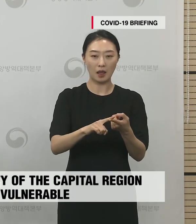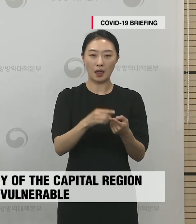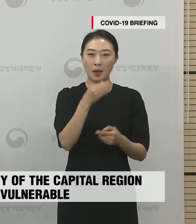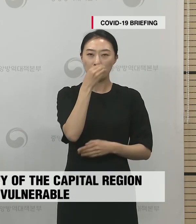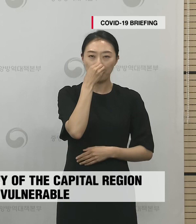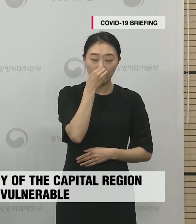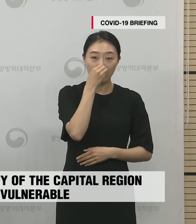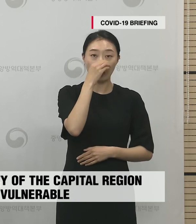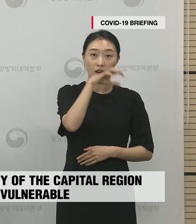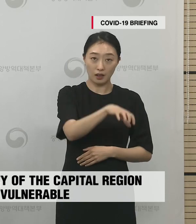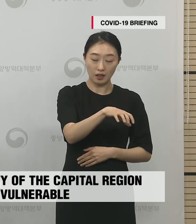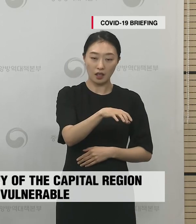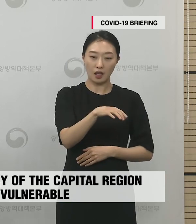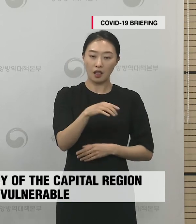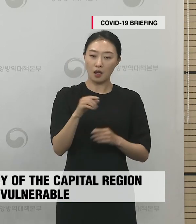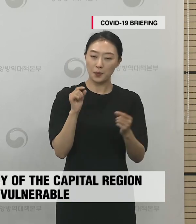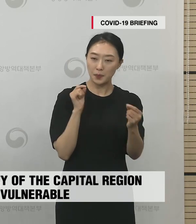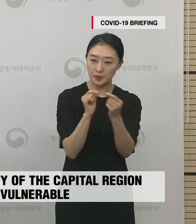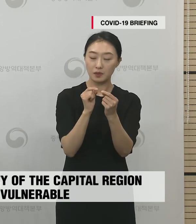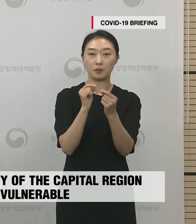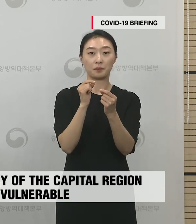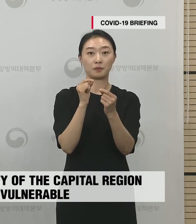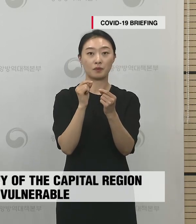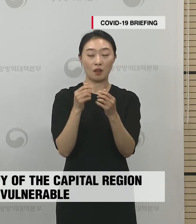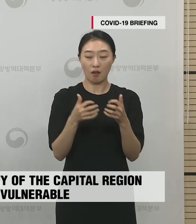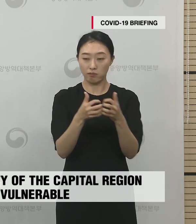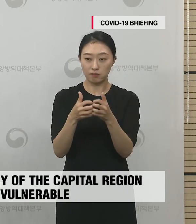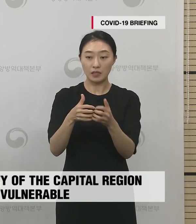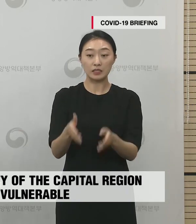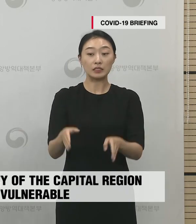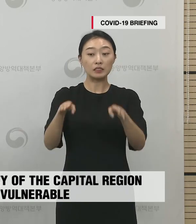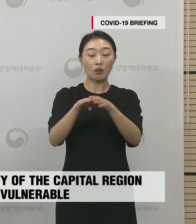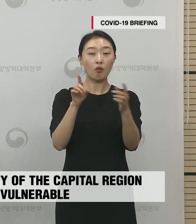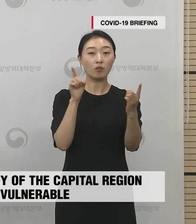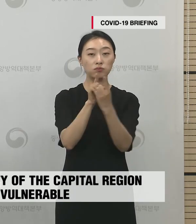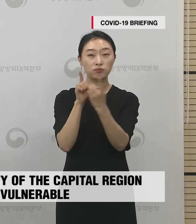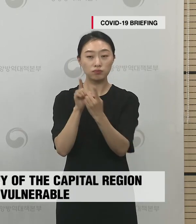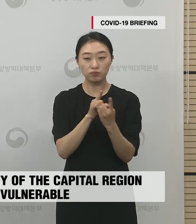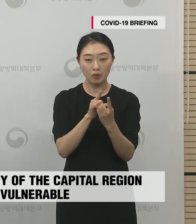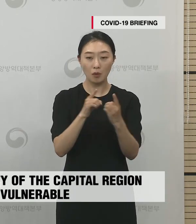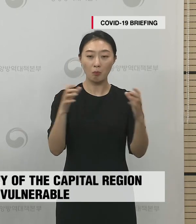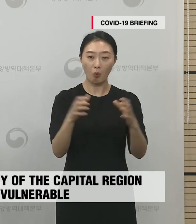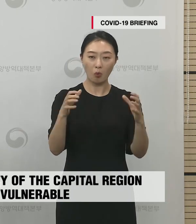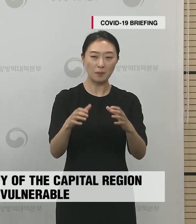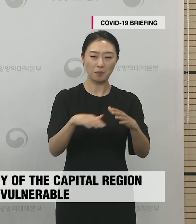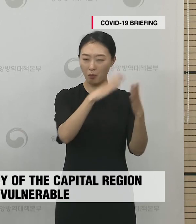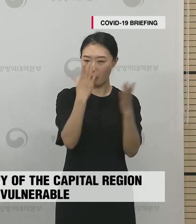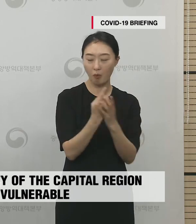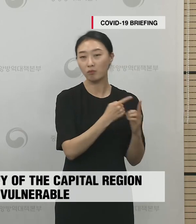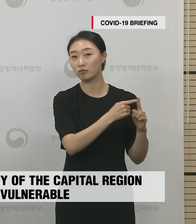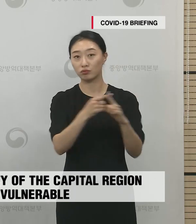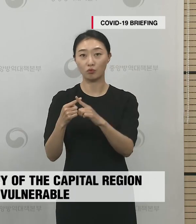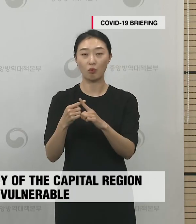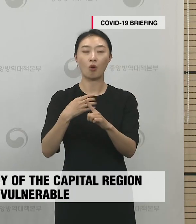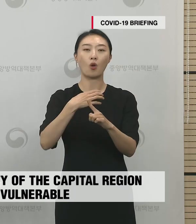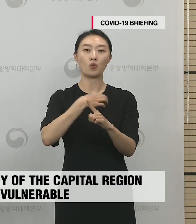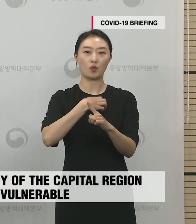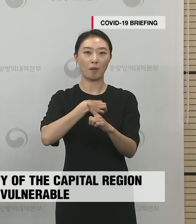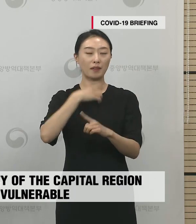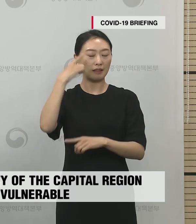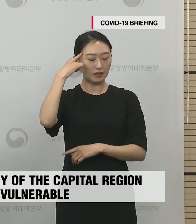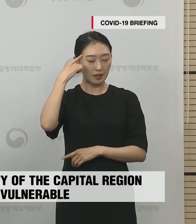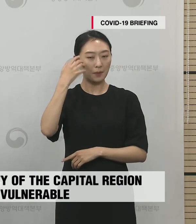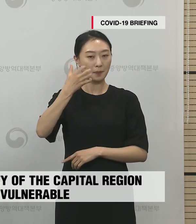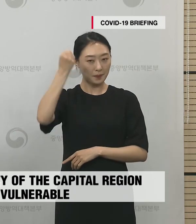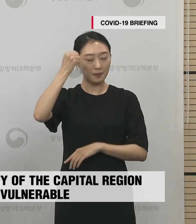academies and the religious facilities, we believe that there could also be other cluster